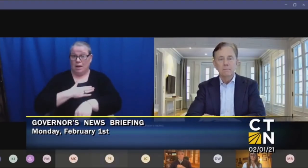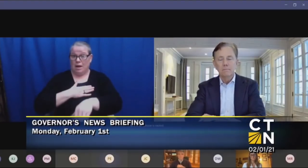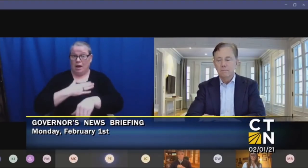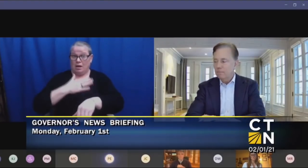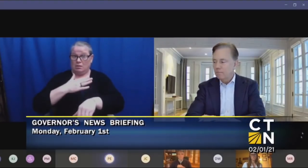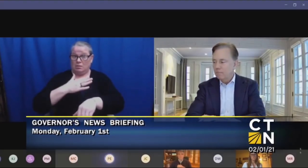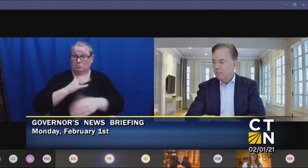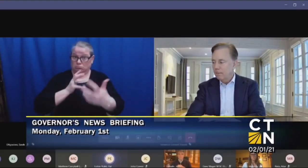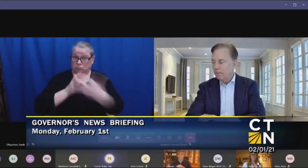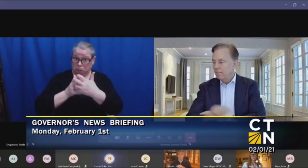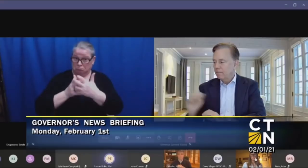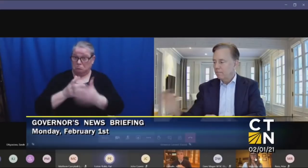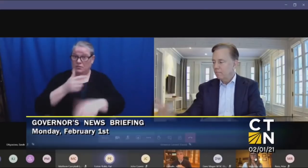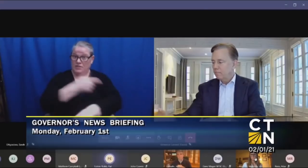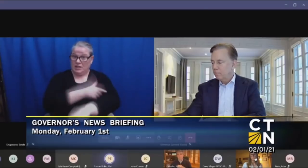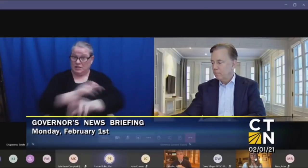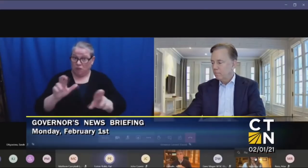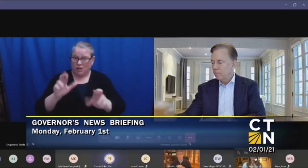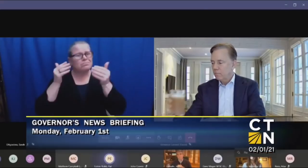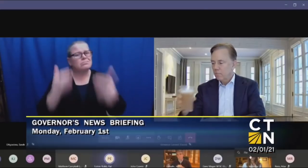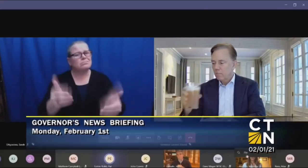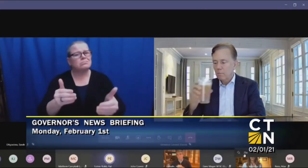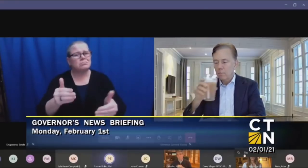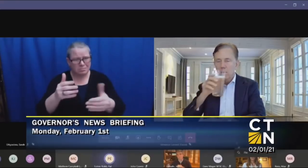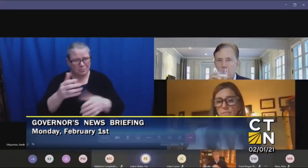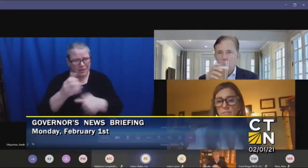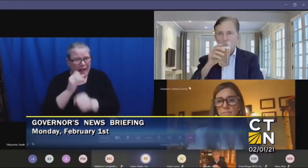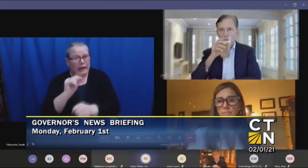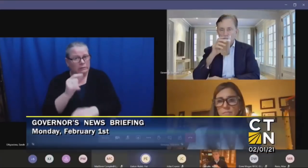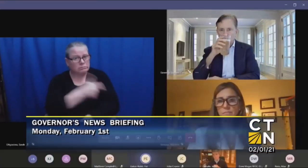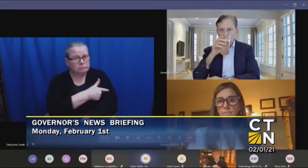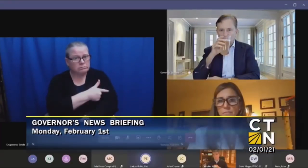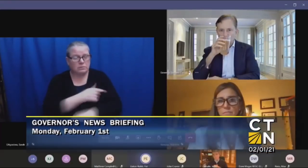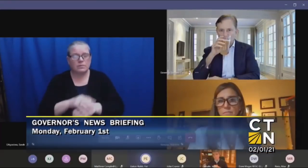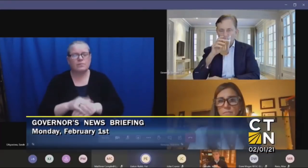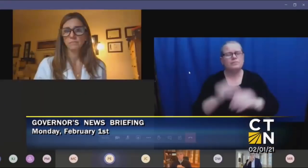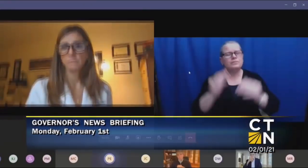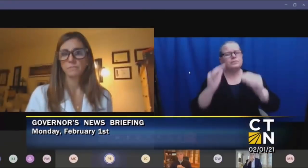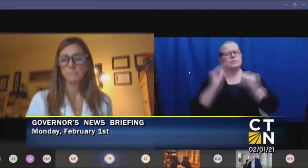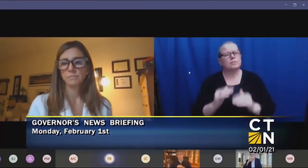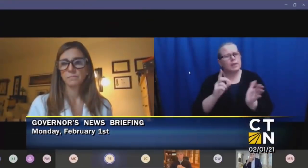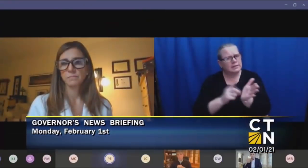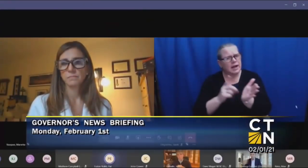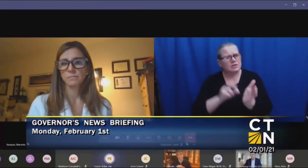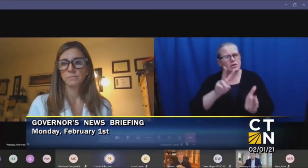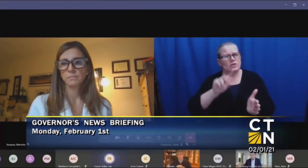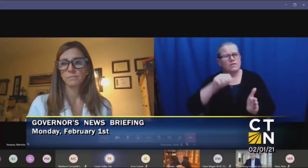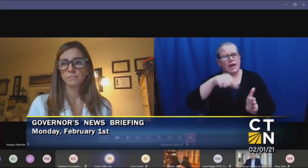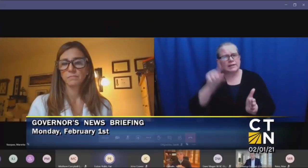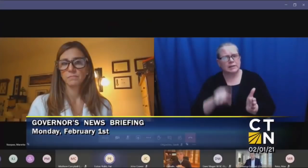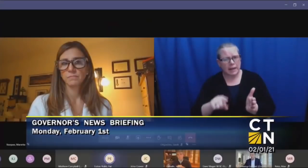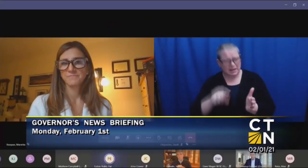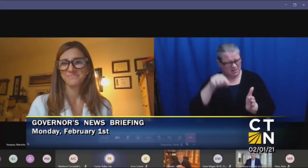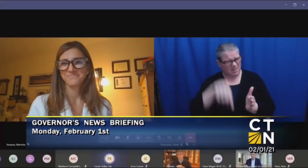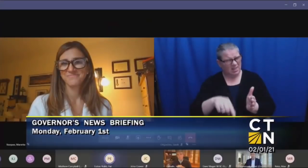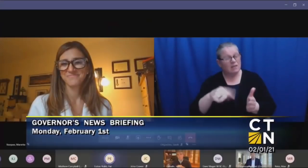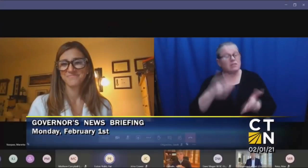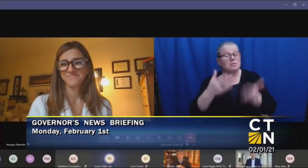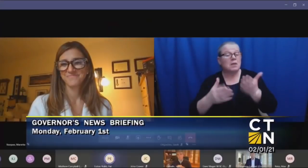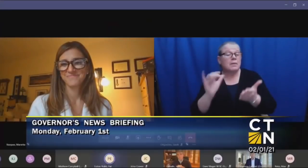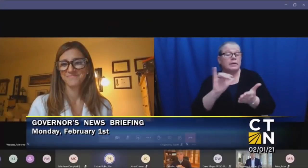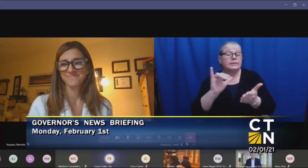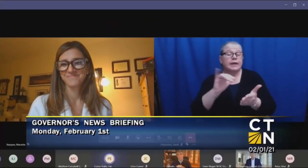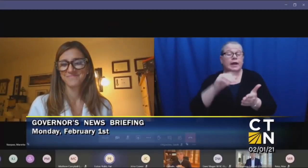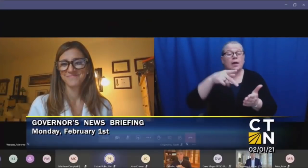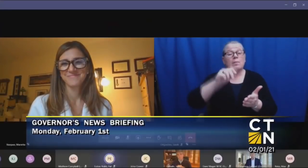we know yet whether this vaccine is going to be like the polio vaccine where you get it once, maybe a booster, or is it going to be like the flu vaccine where we have to get